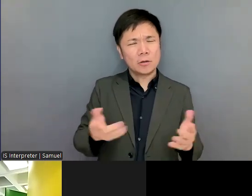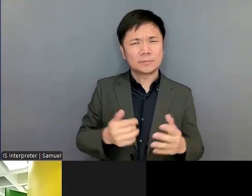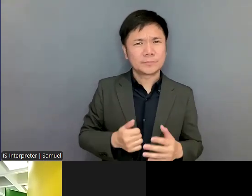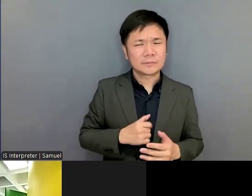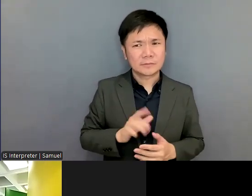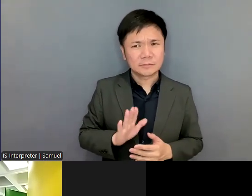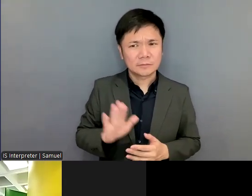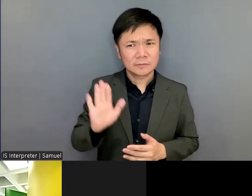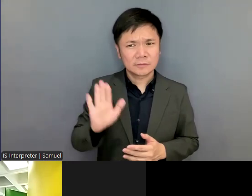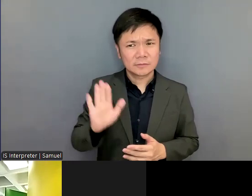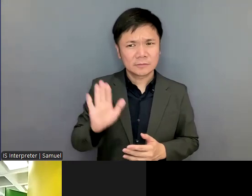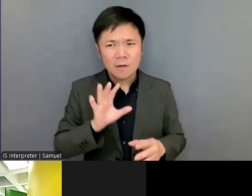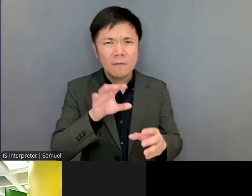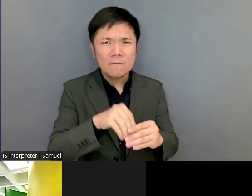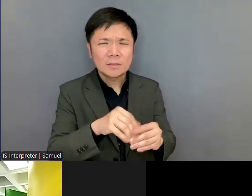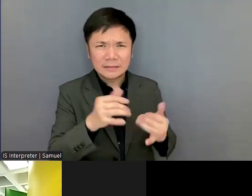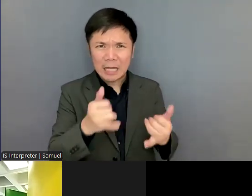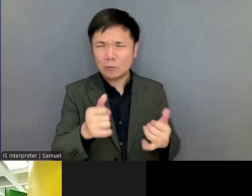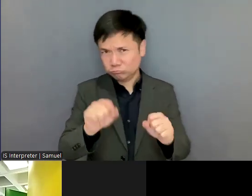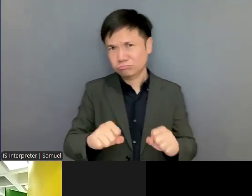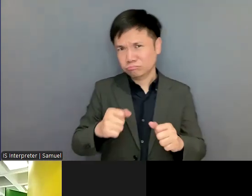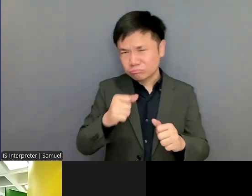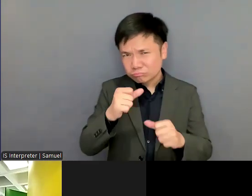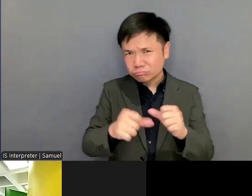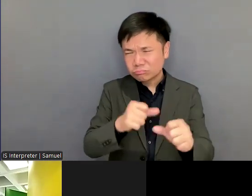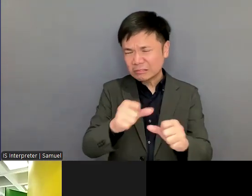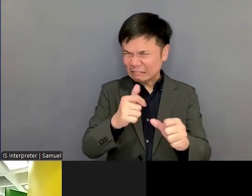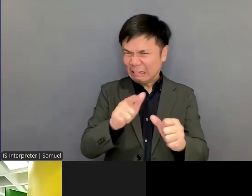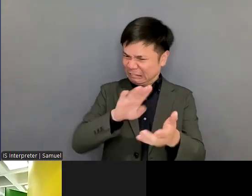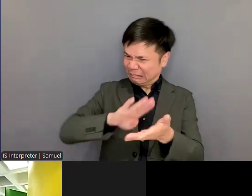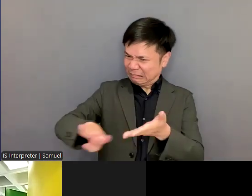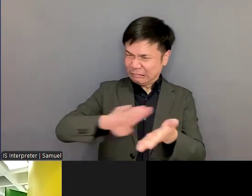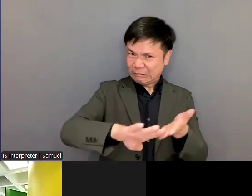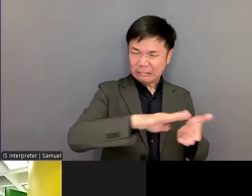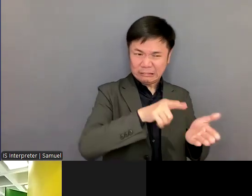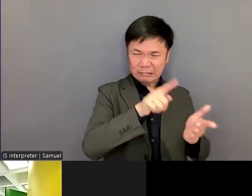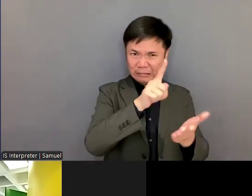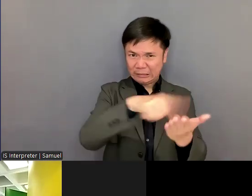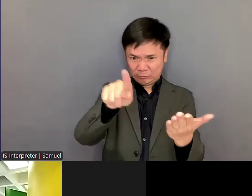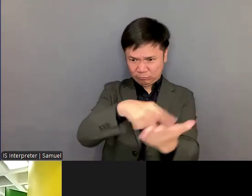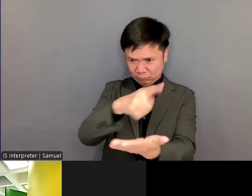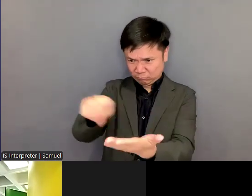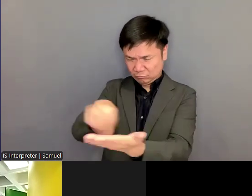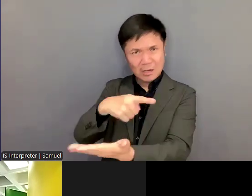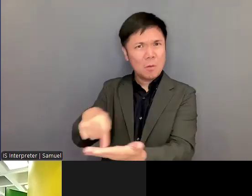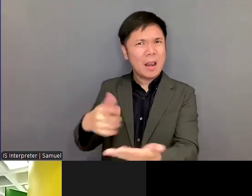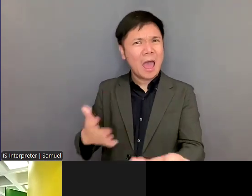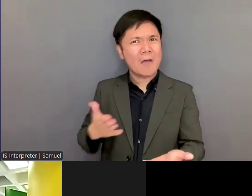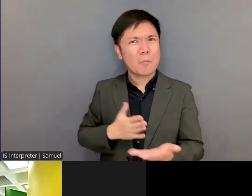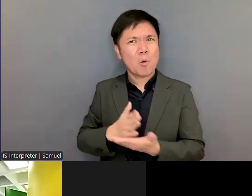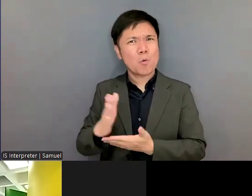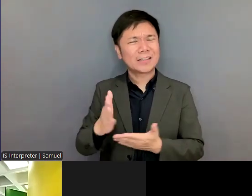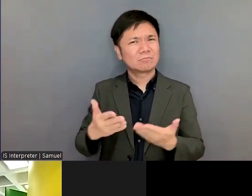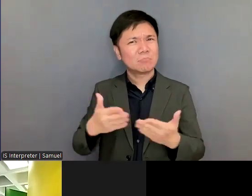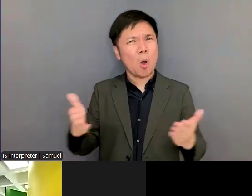us the principalmente el discrimination is acceso doubled, a and we estos have derechos more que difficult access generalmente en to las these ciudades como rights que intermedio, that